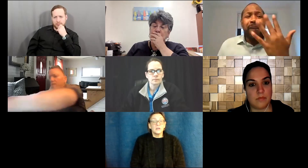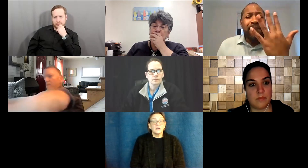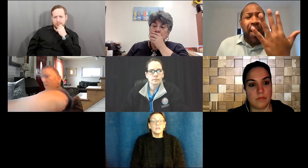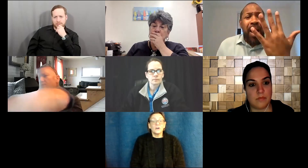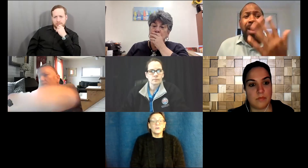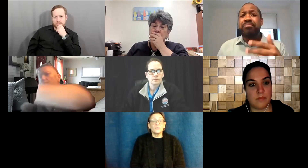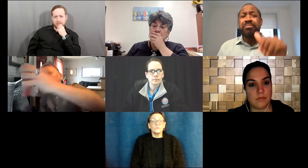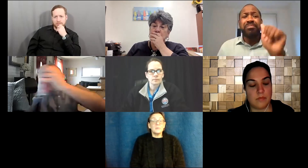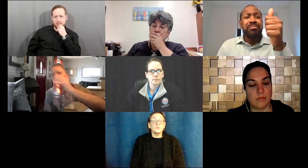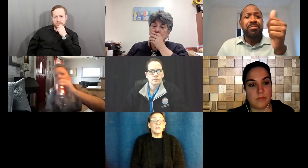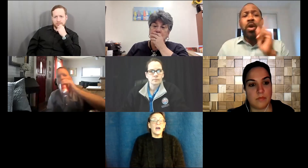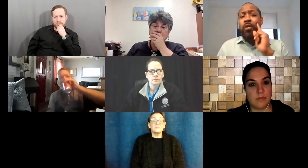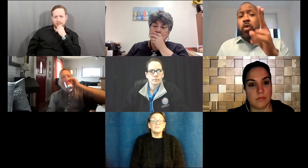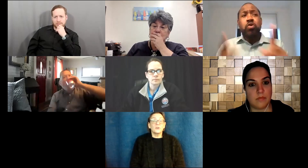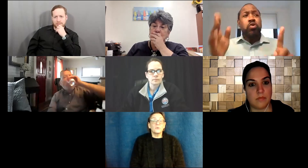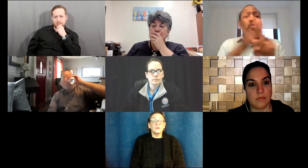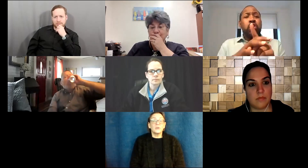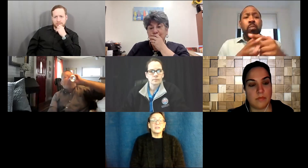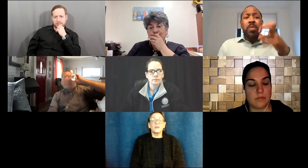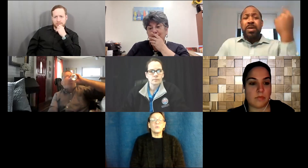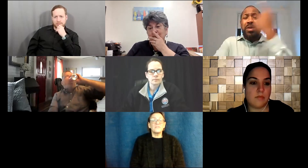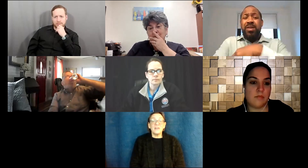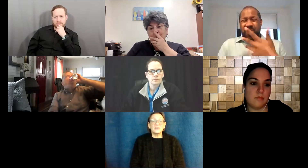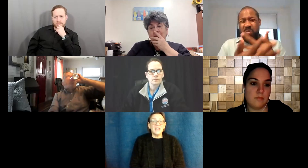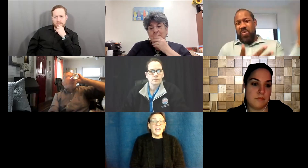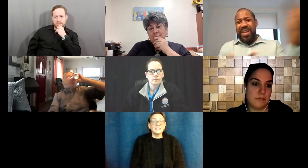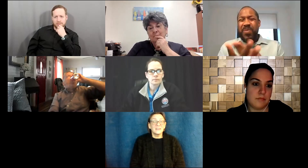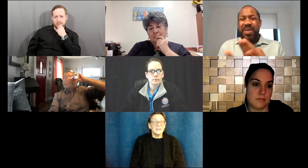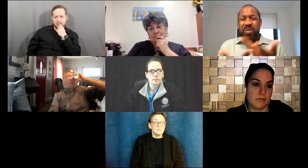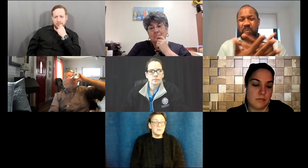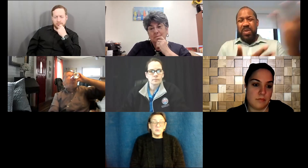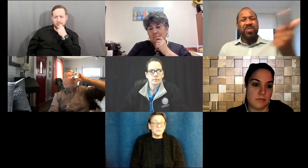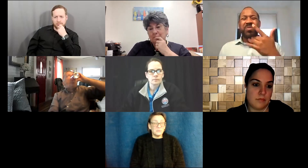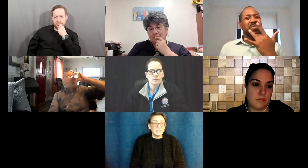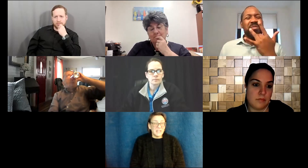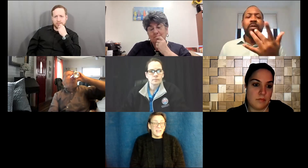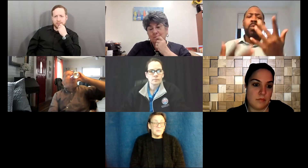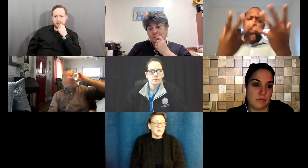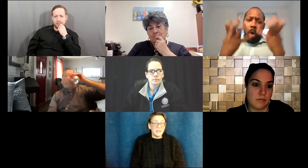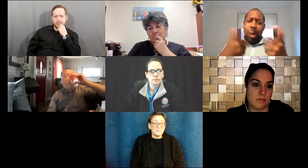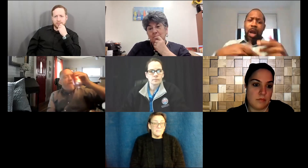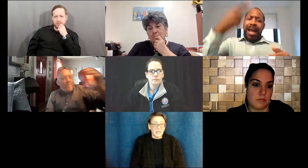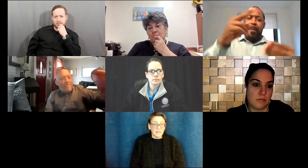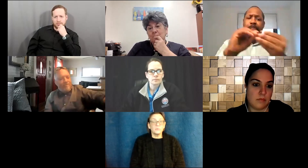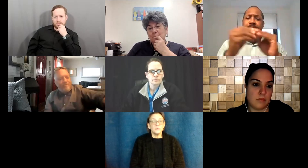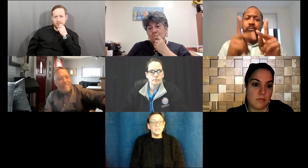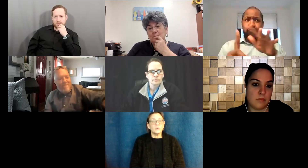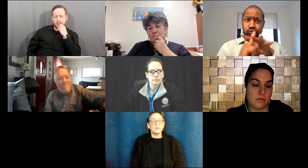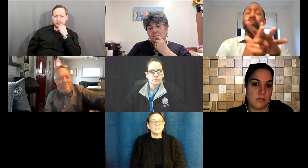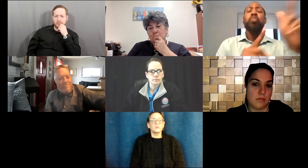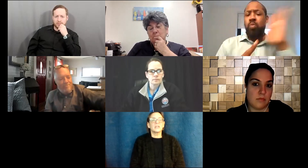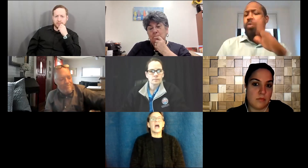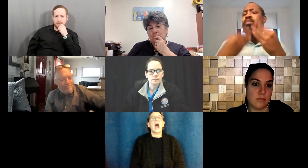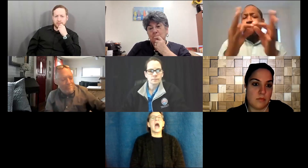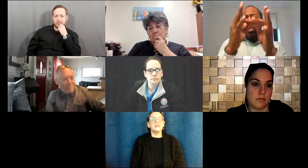interpreters, you know, maybe we'll have, you know, if we get only 5 or 10 people per day, that would be a waste of money. So we really want to